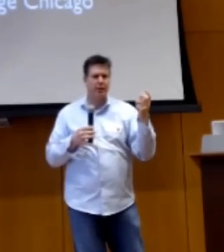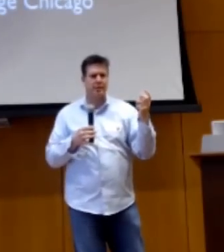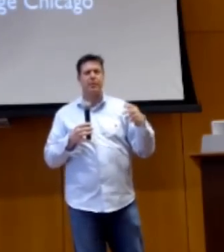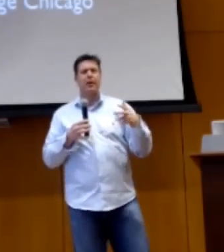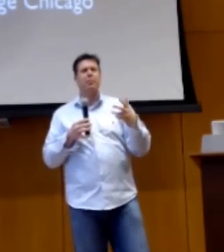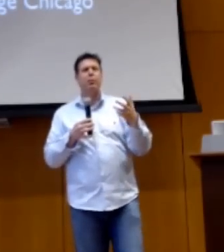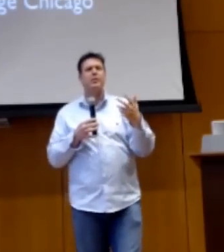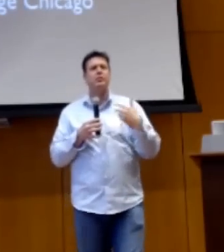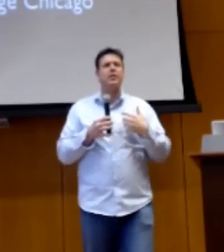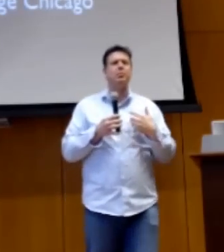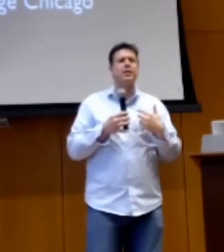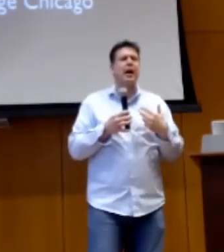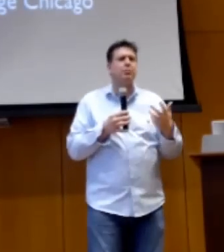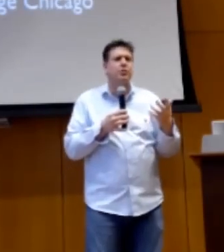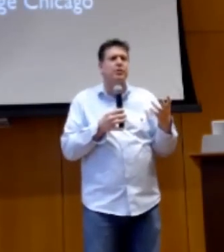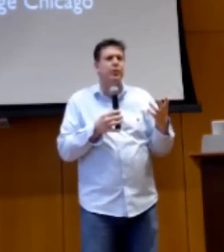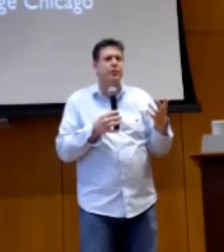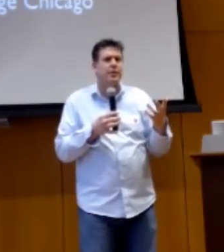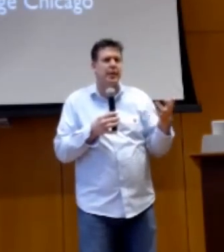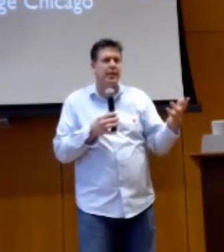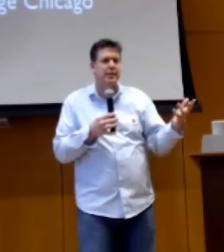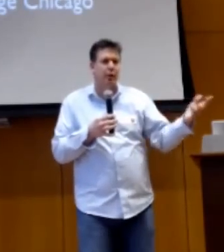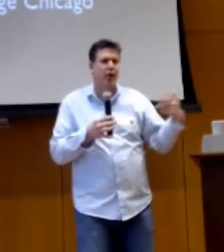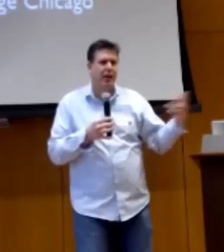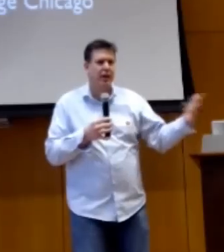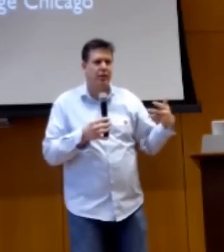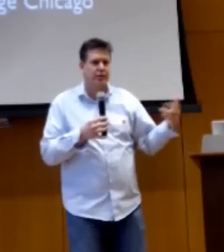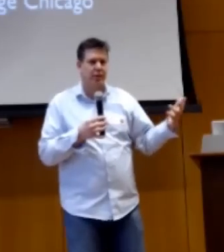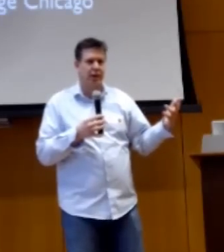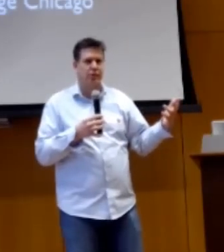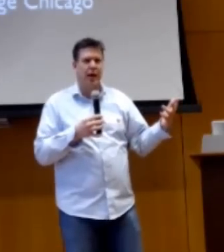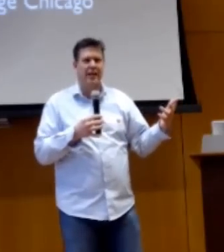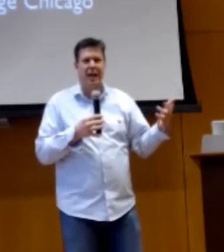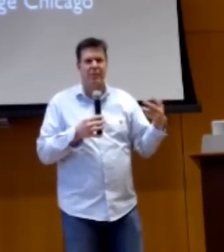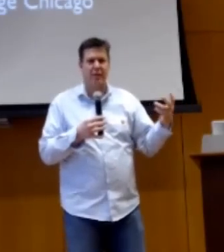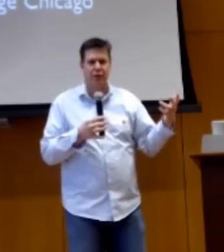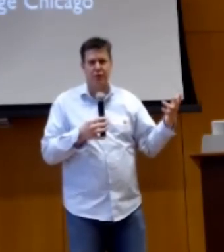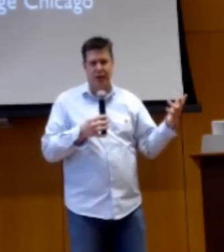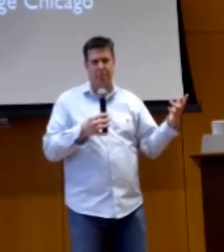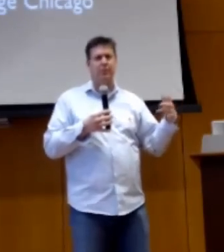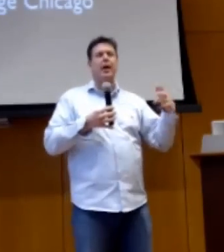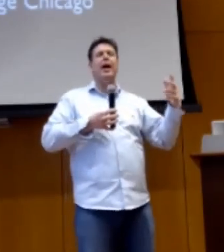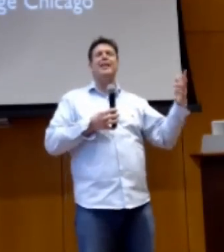this. But what's interesting to me is I just discovered as he is, we've been around the same age and have the same first name. And